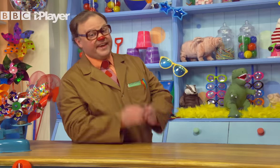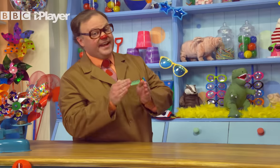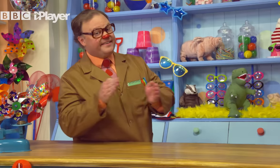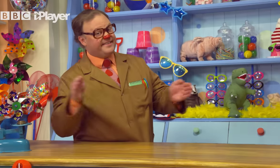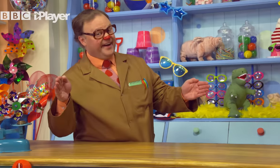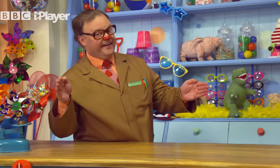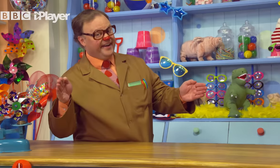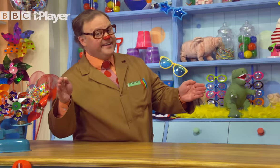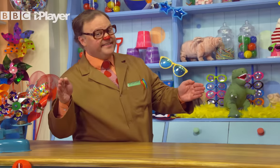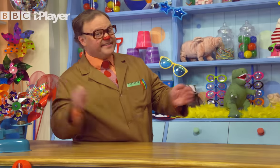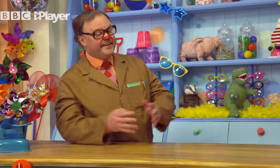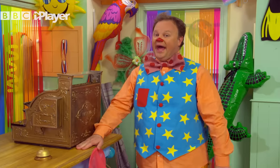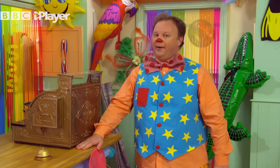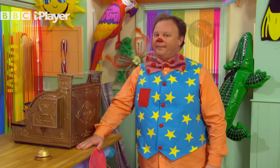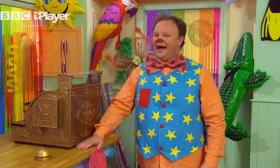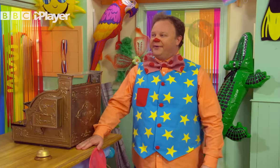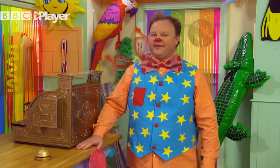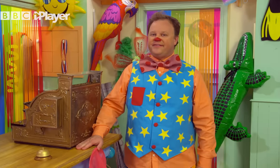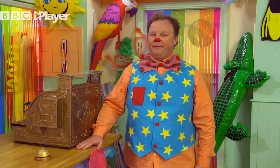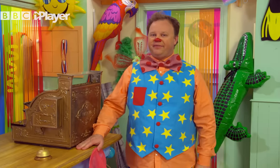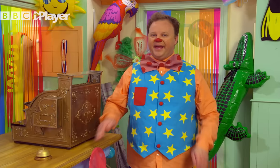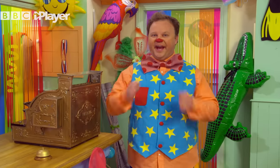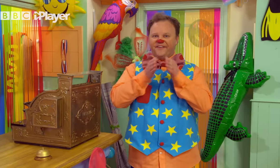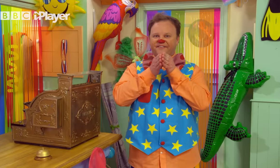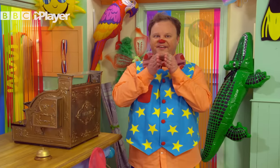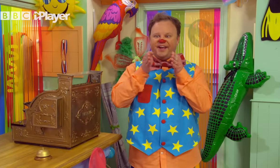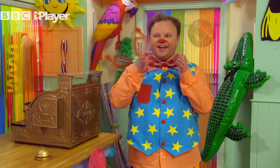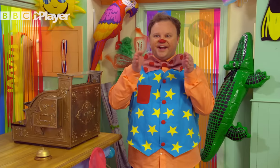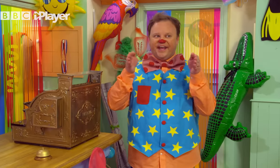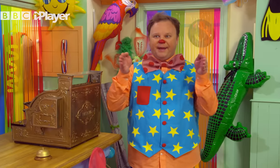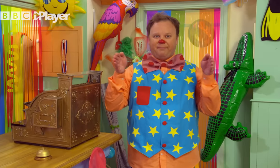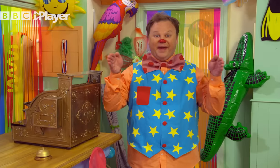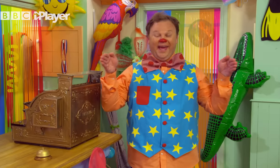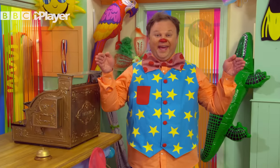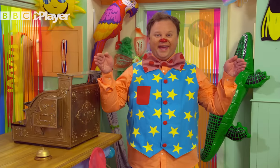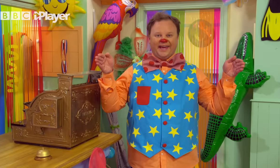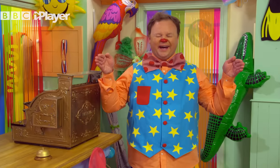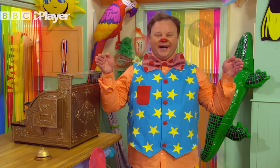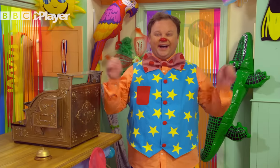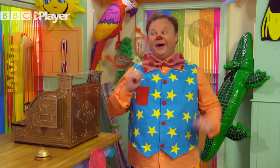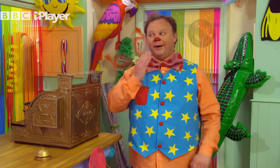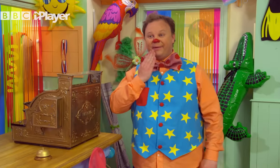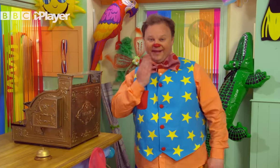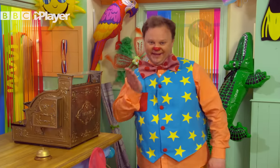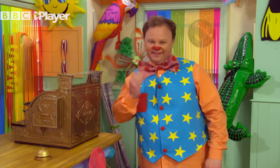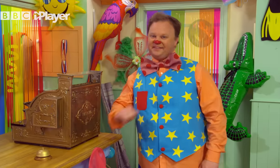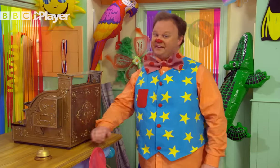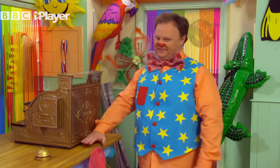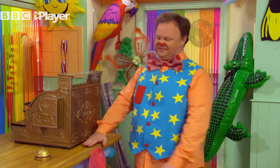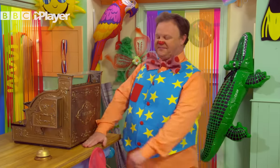Any particular size? How about something really big? Please. I